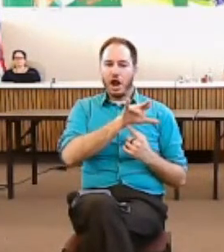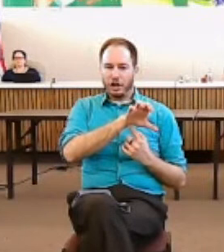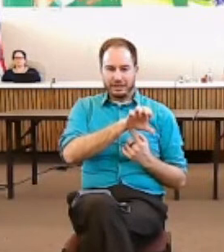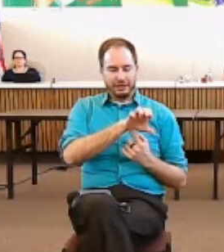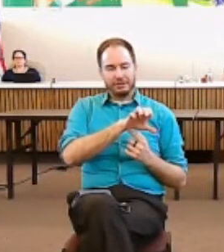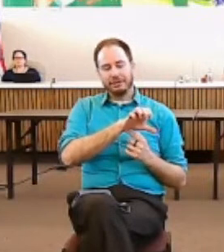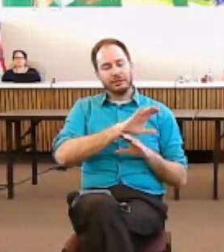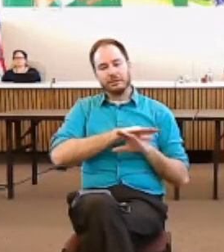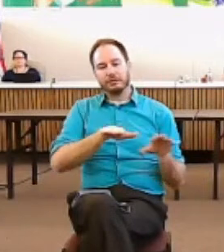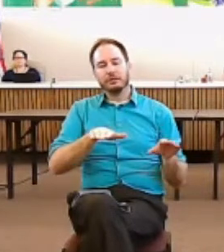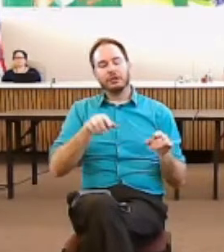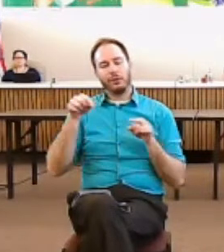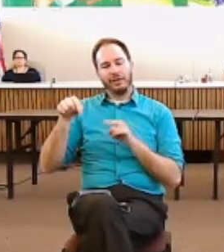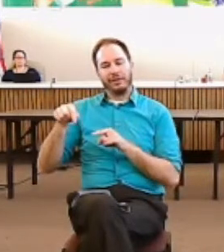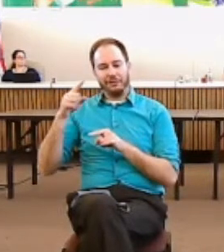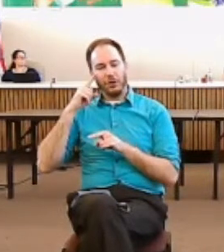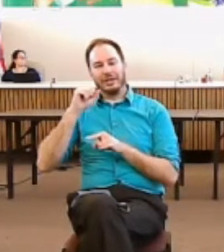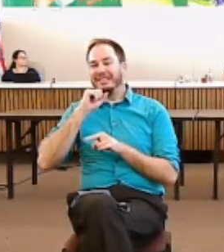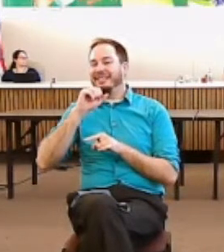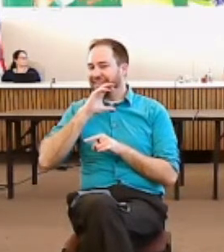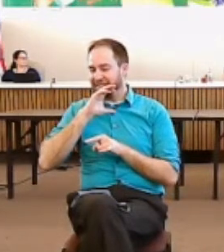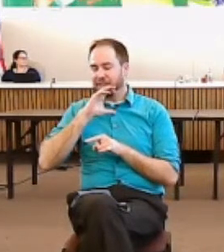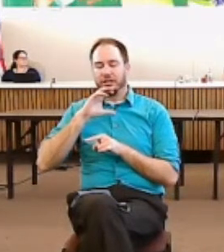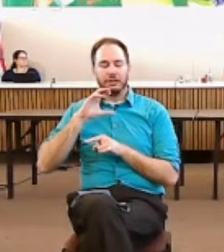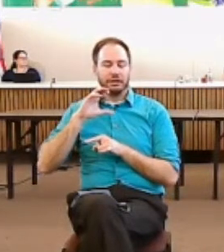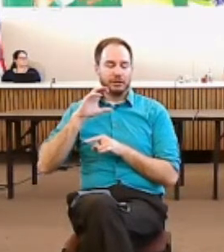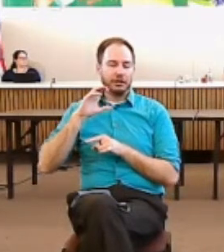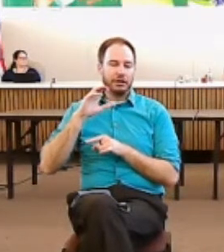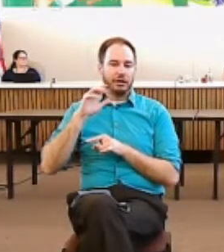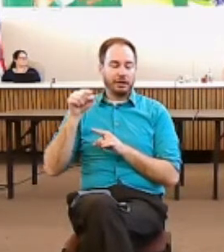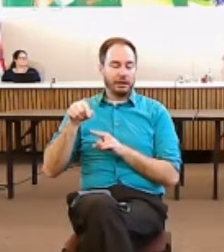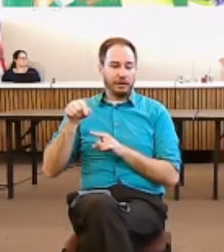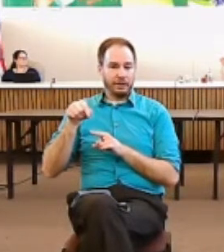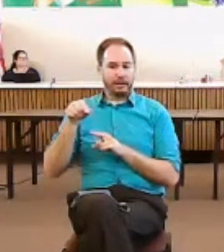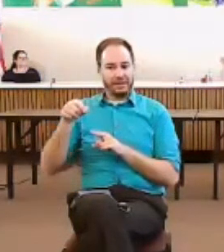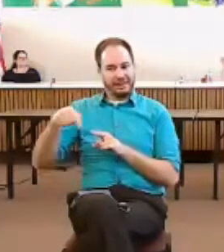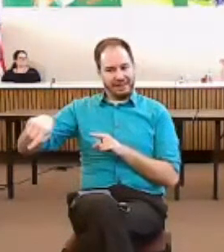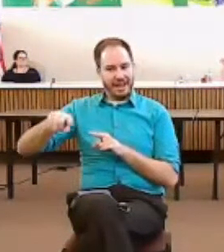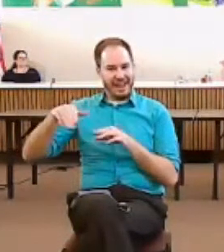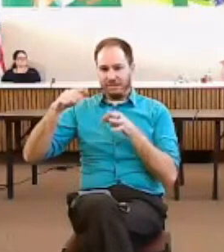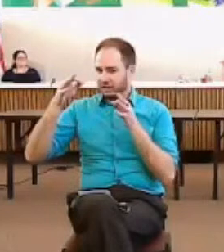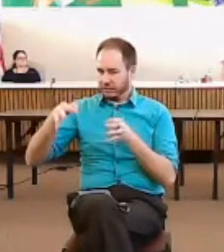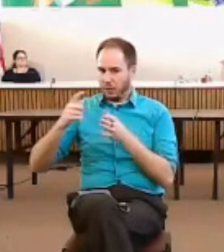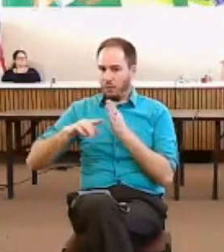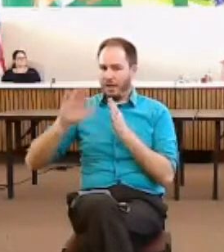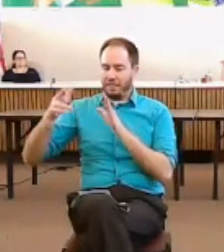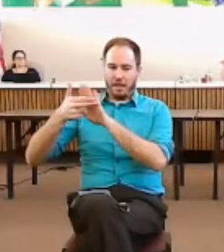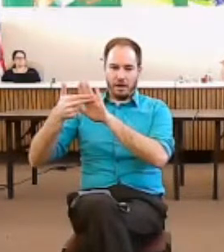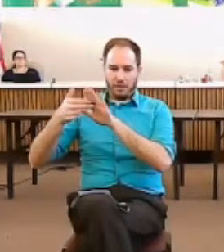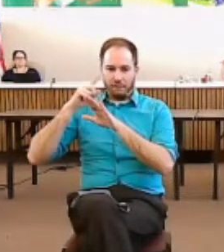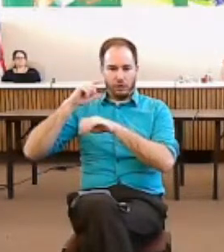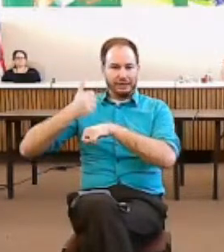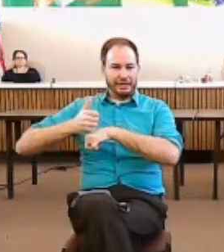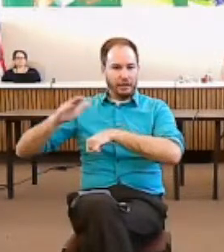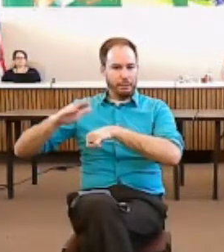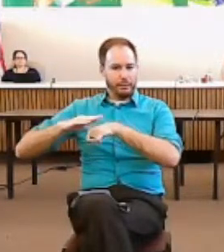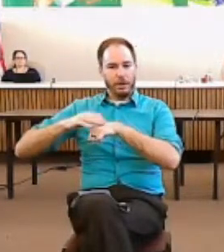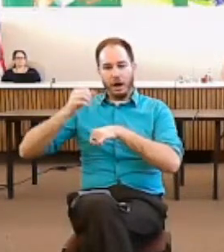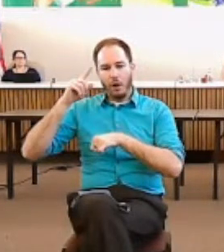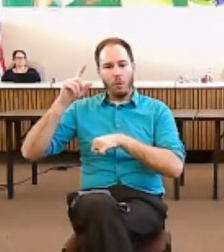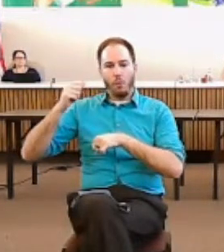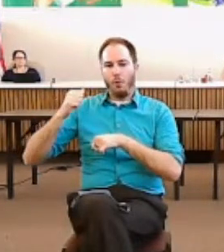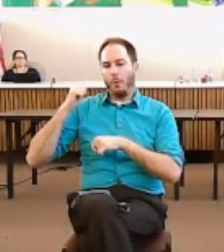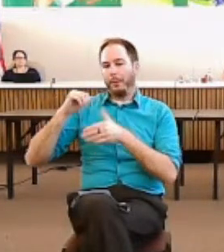So this is for senior. And again, they haven't decided what their definition is going to be, but it can't be